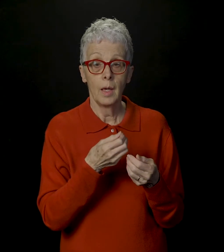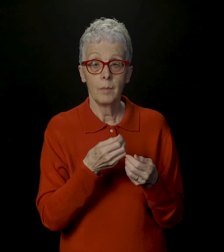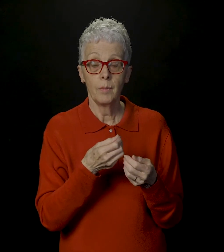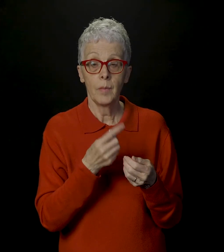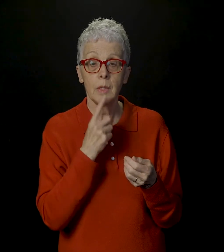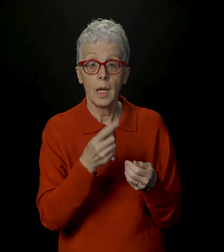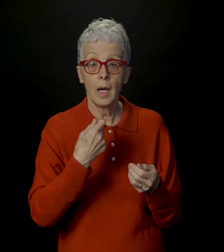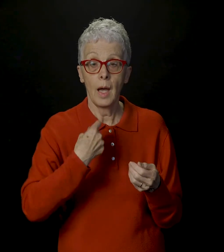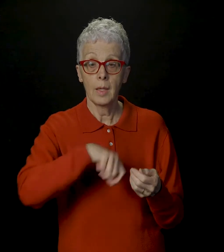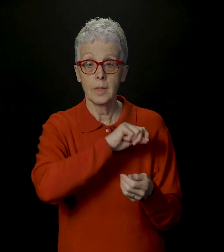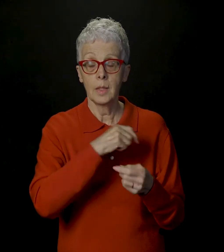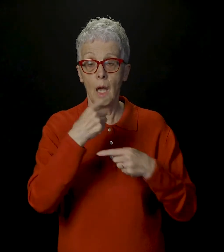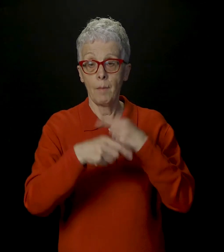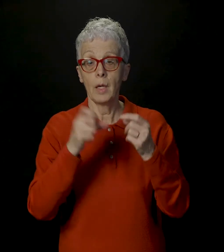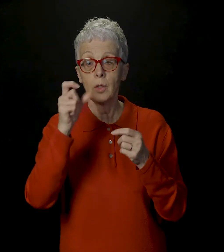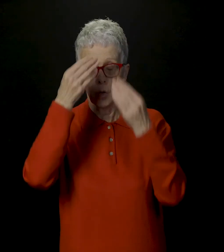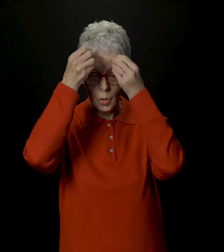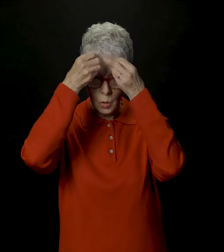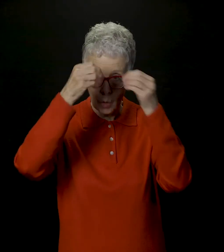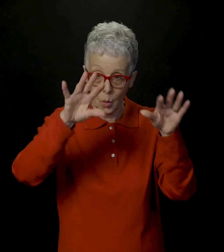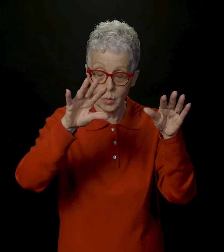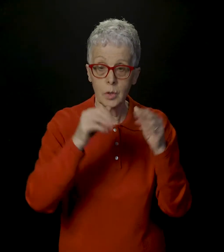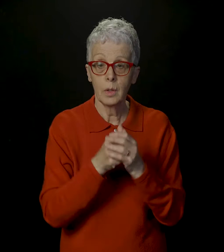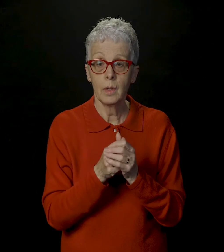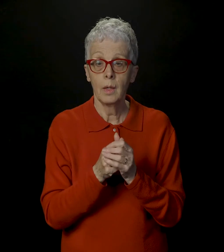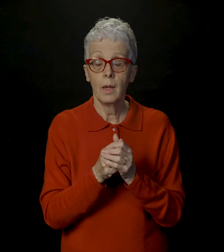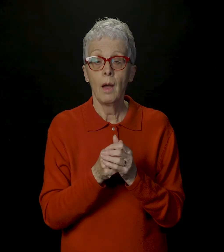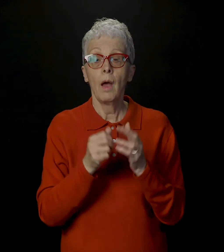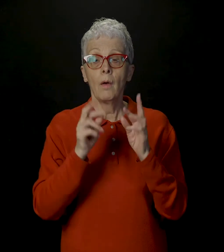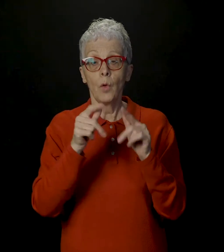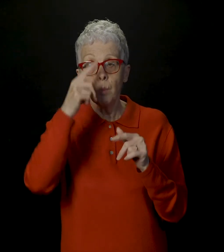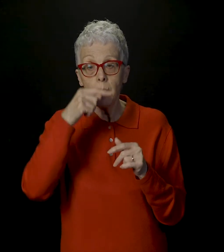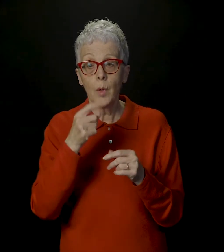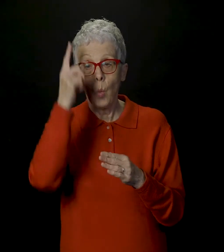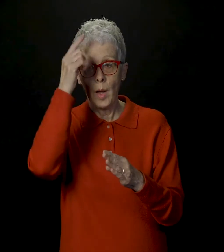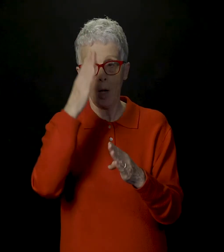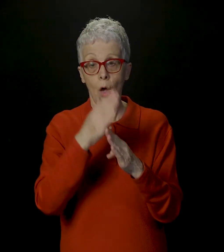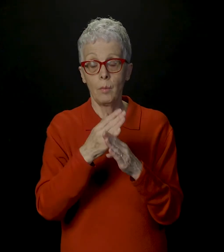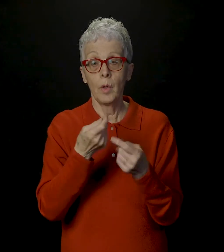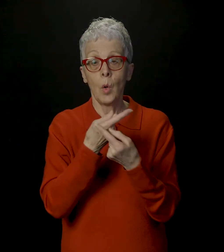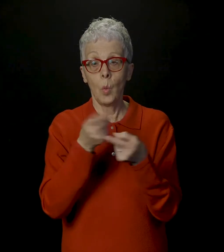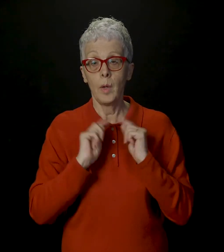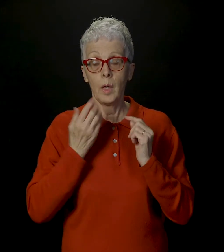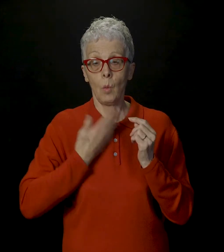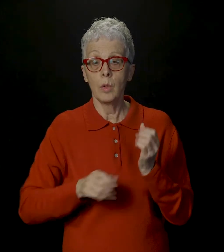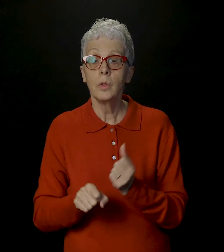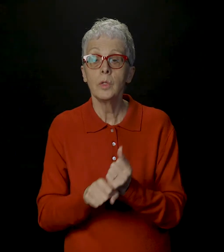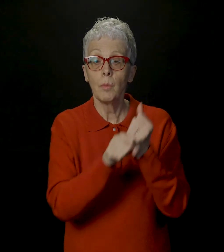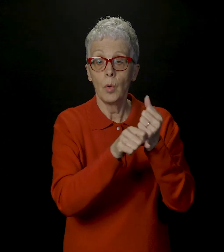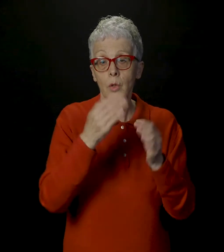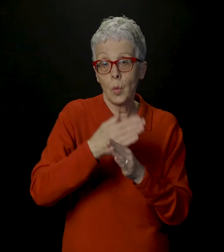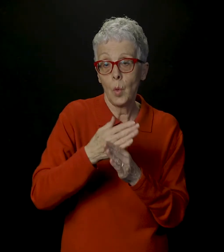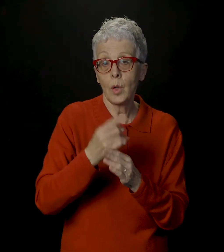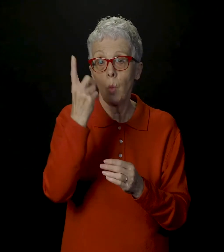things That One Care is doing For those of us At One Hope If we want to engage And connect And support The work